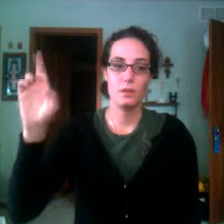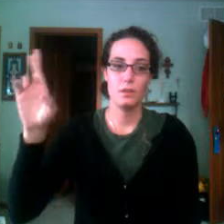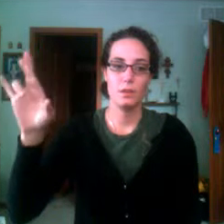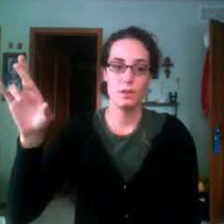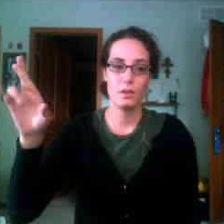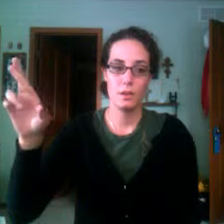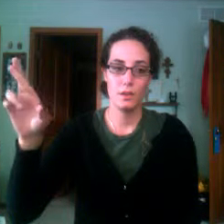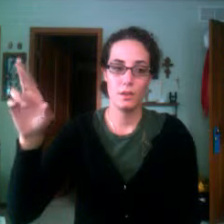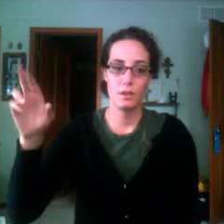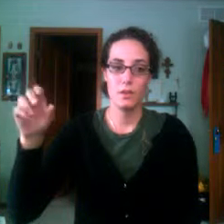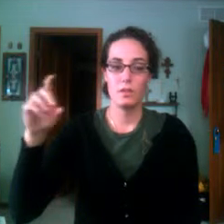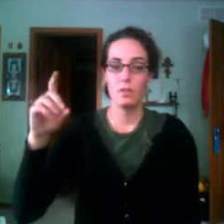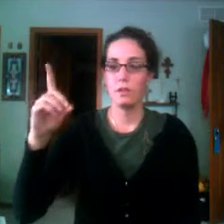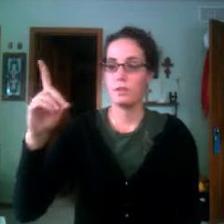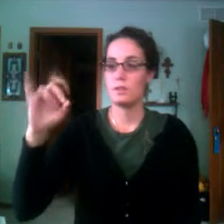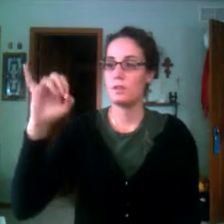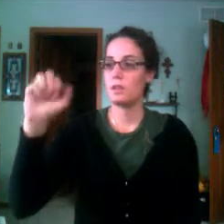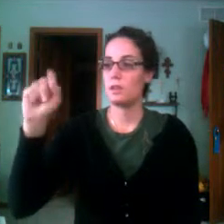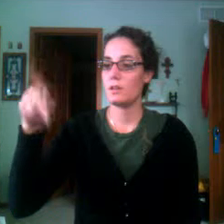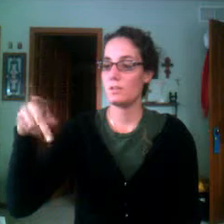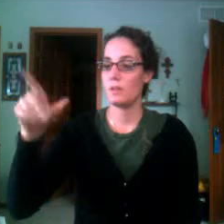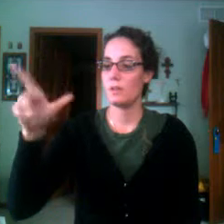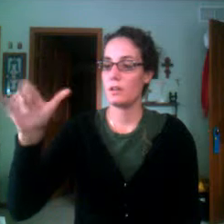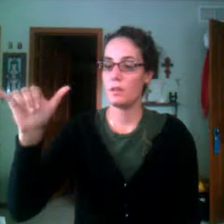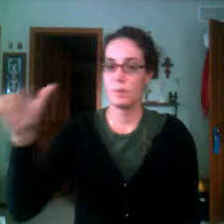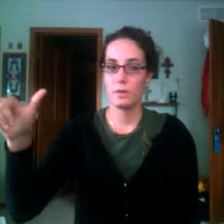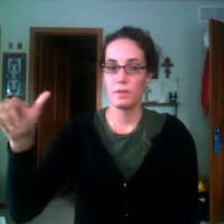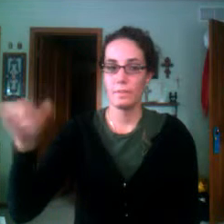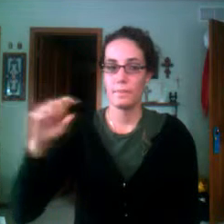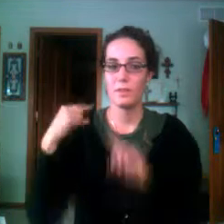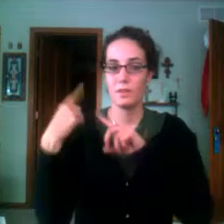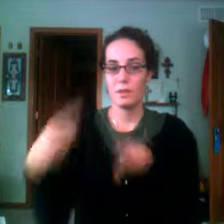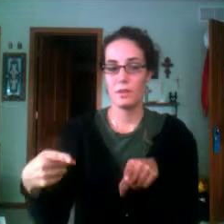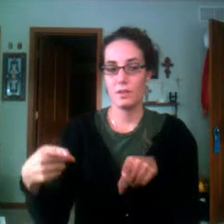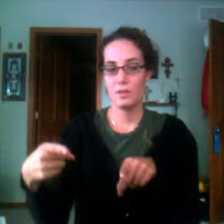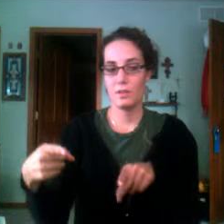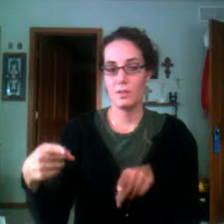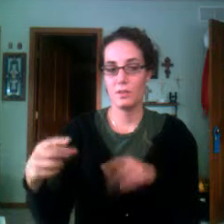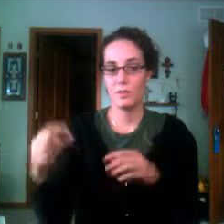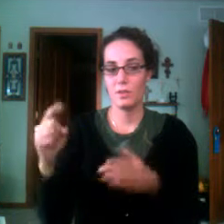The answer for a rational number is always a decimal at first.